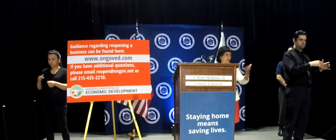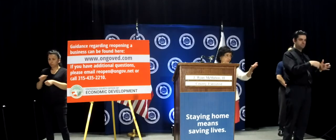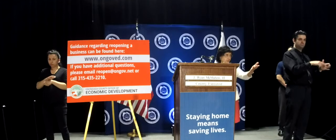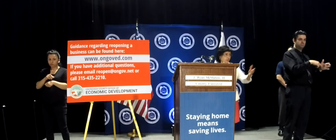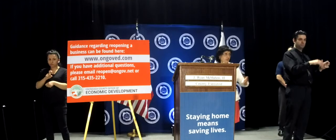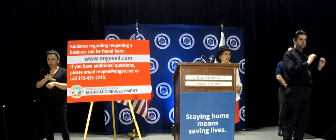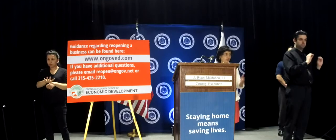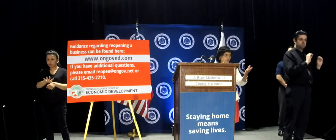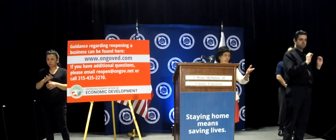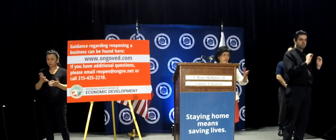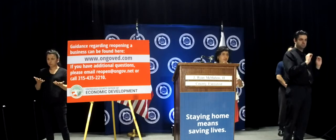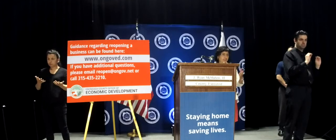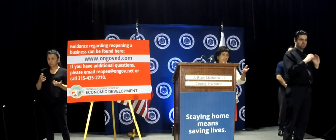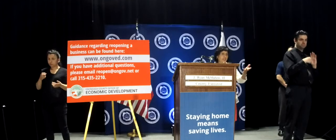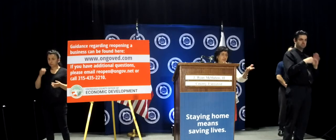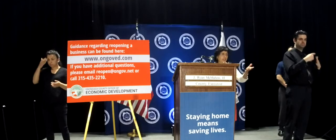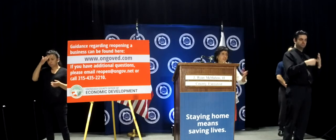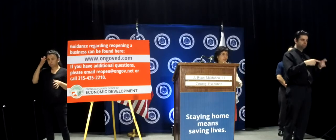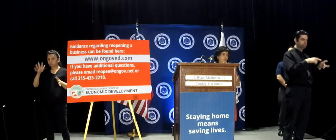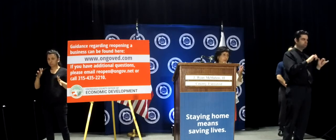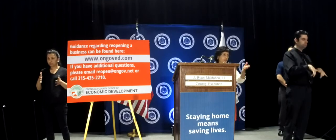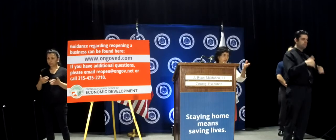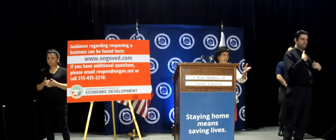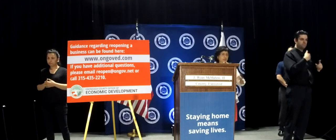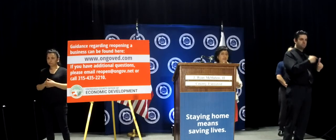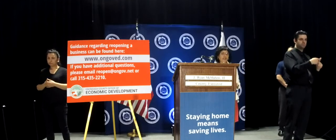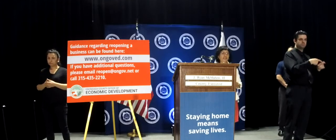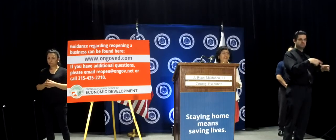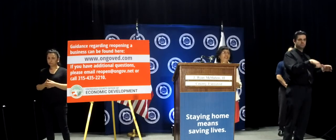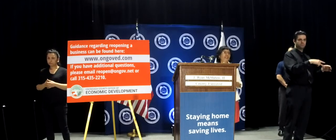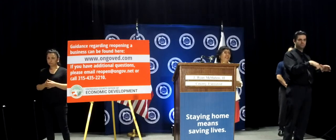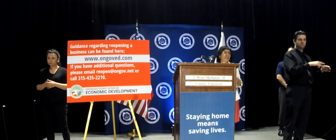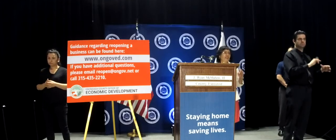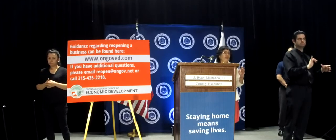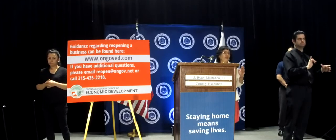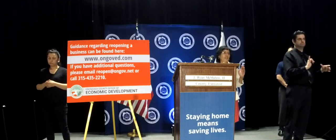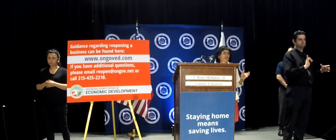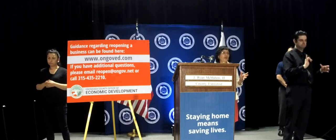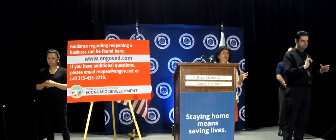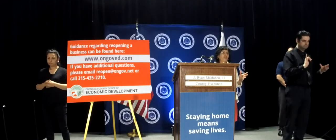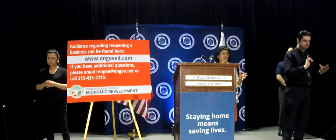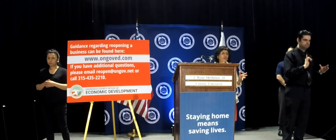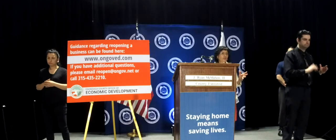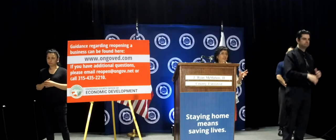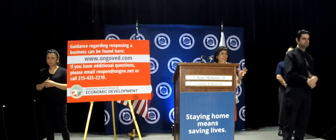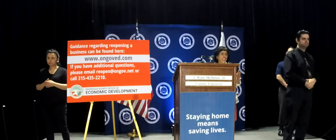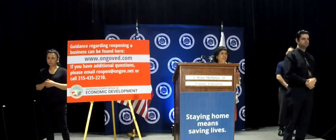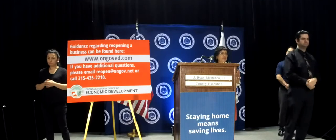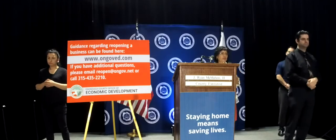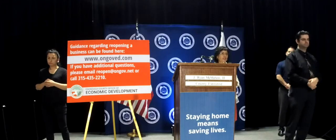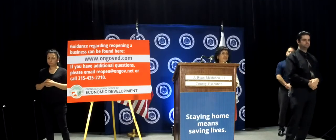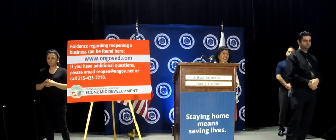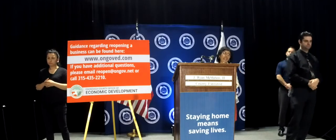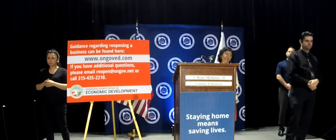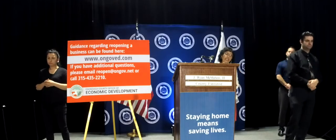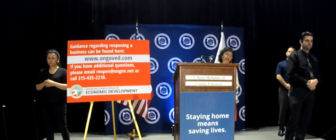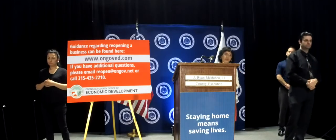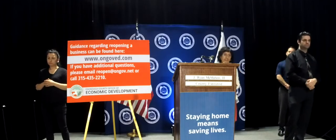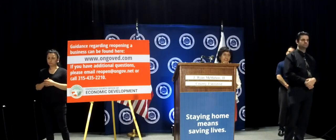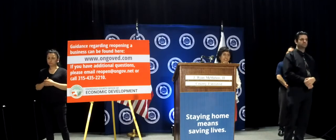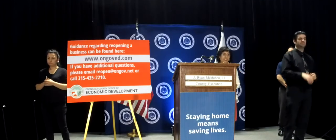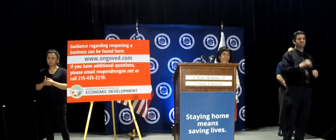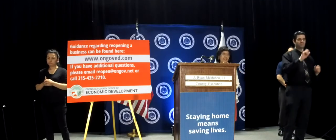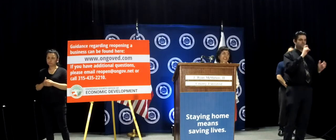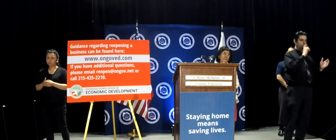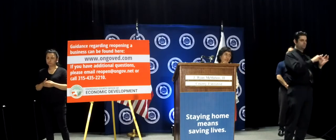concerning. That's what the question goes back to answer goes back to what you were asking. We are also seeing people are still hanging